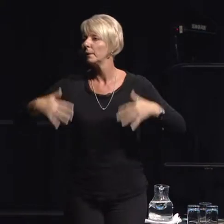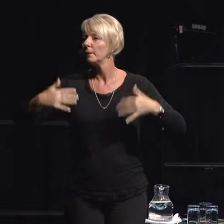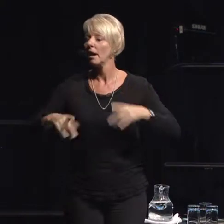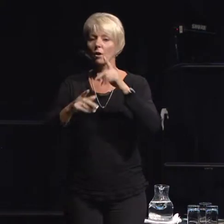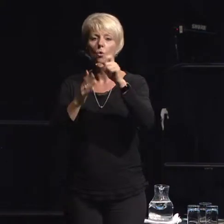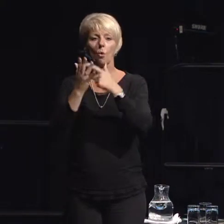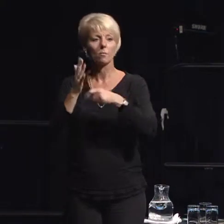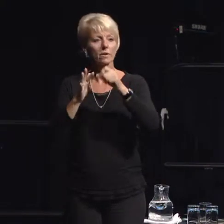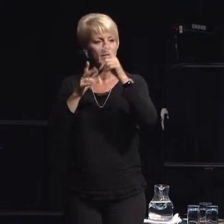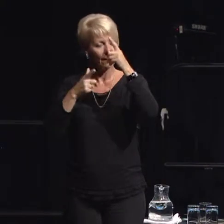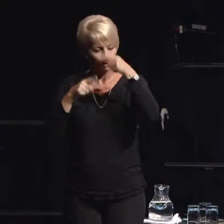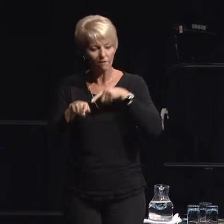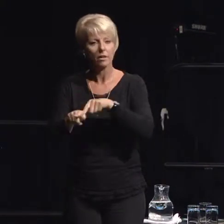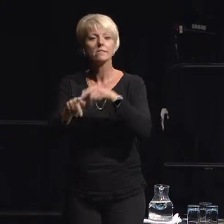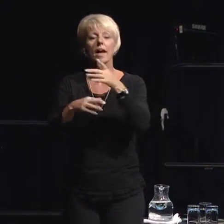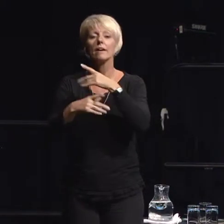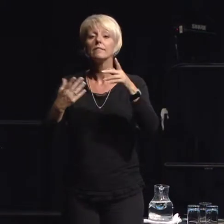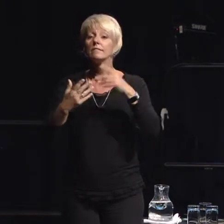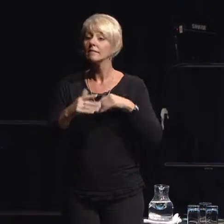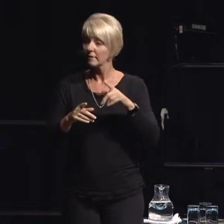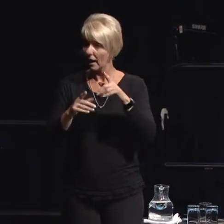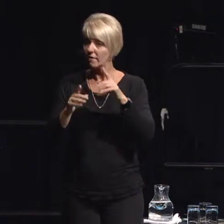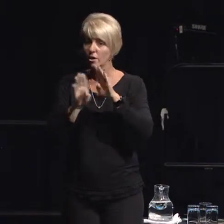and higher education, having chaired 7